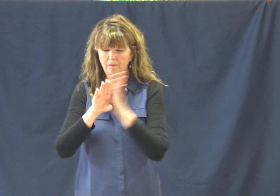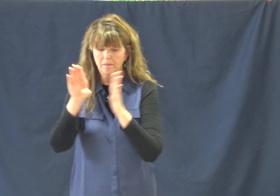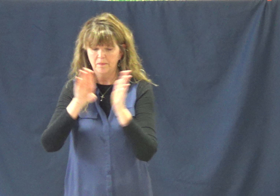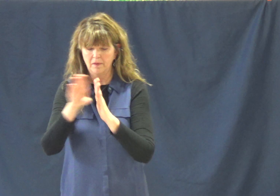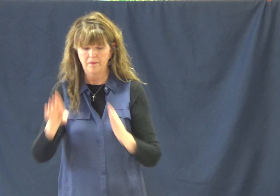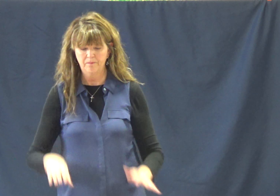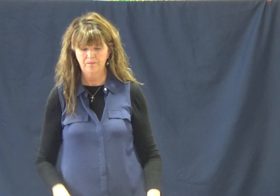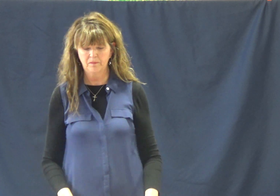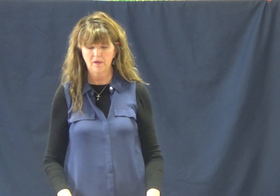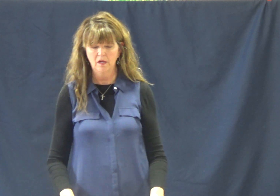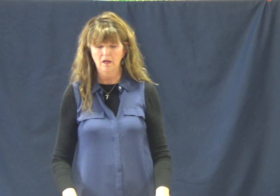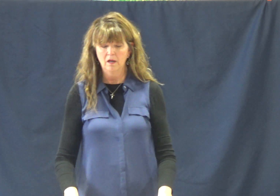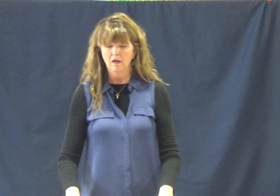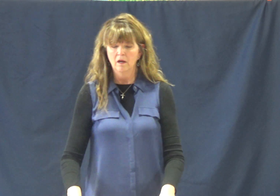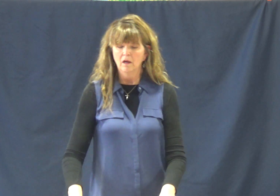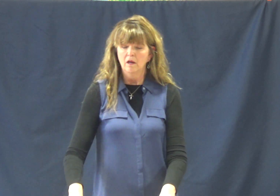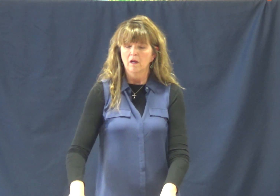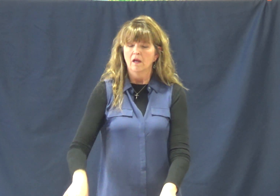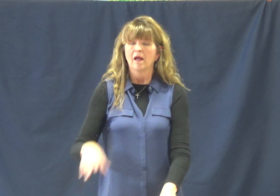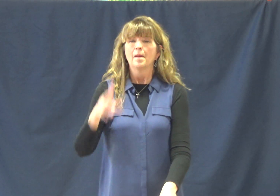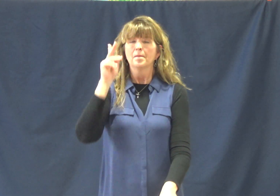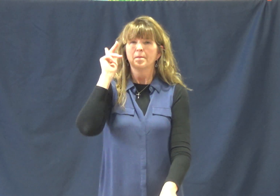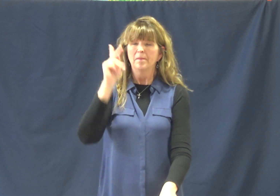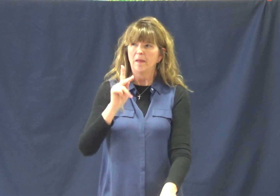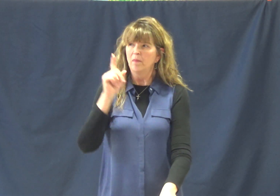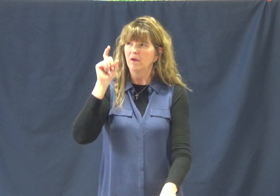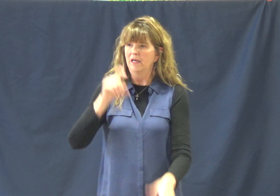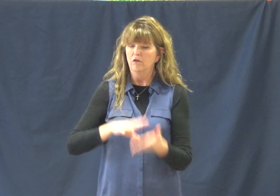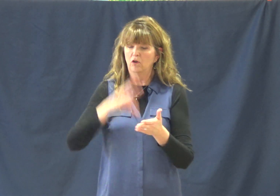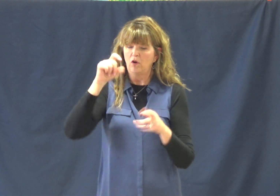develop the practice of capturing your thoughts.